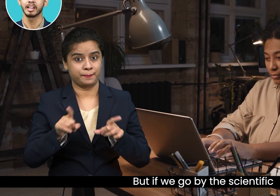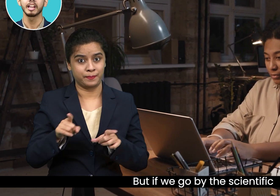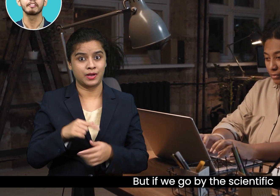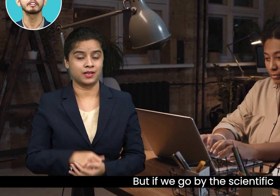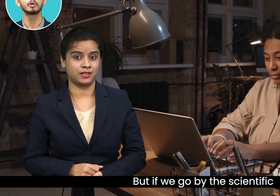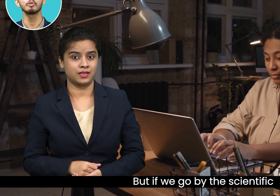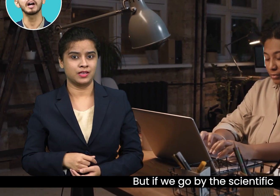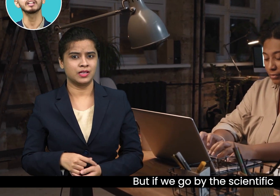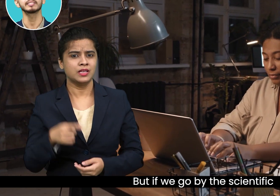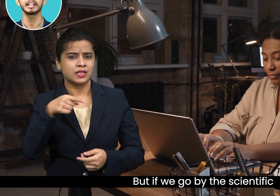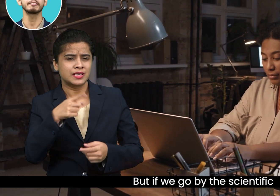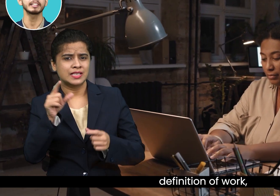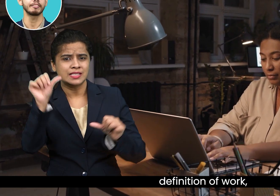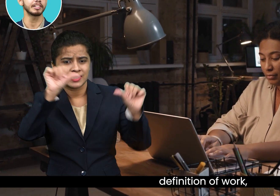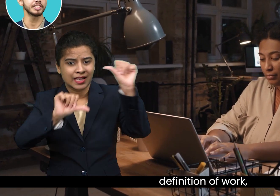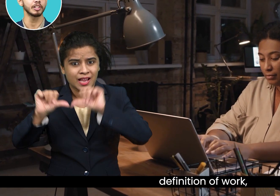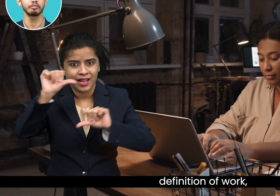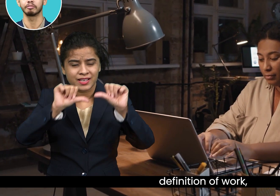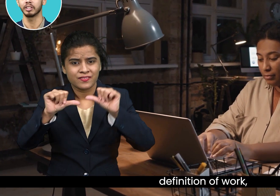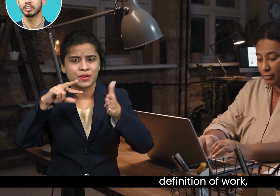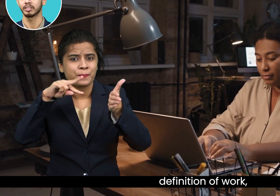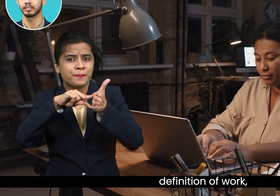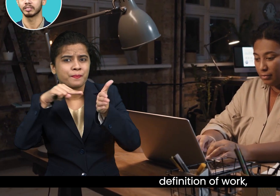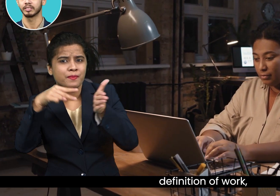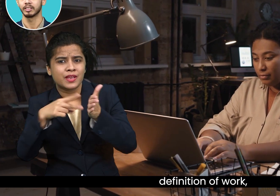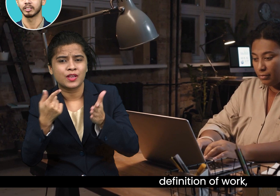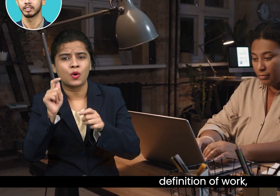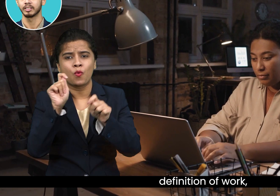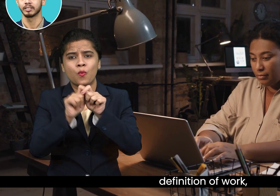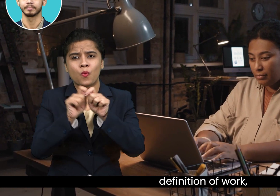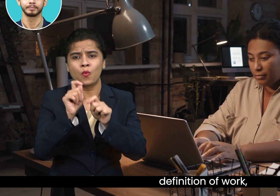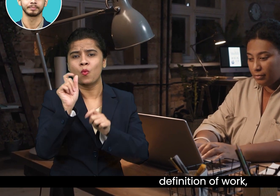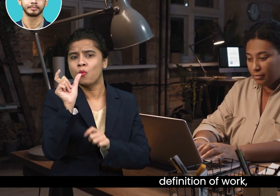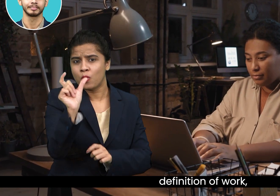But if we go by the scientific definition of work,